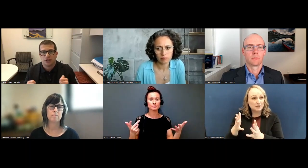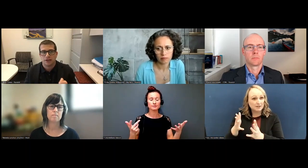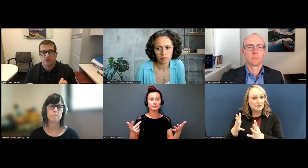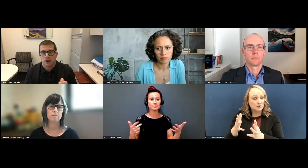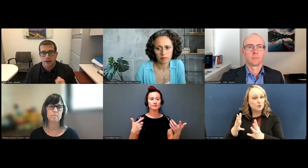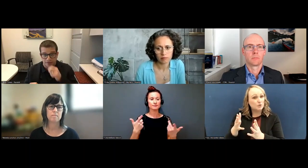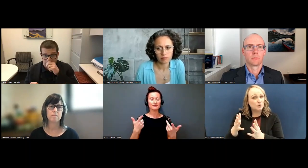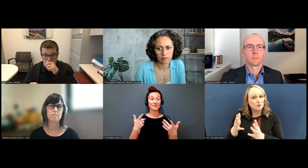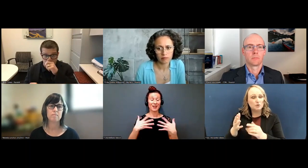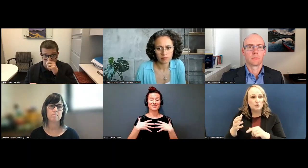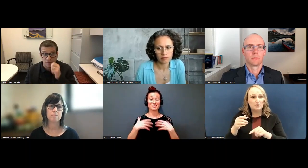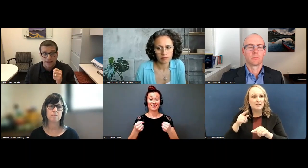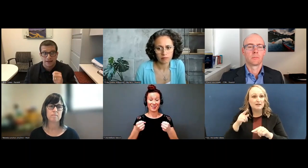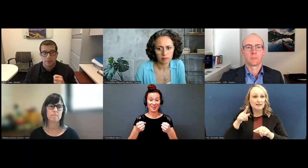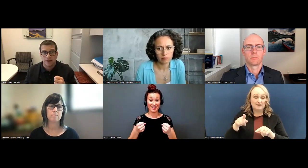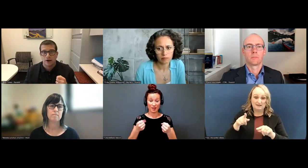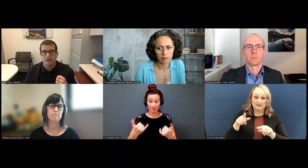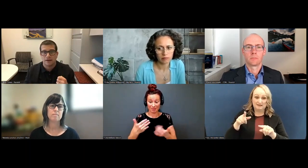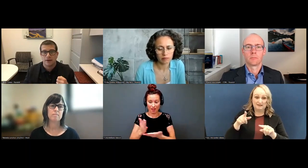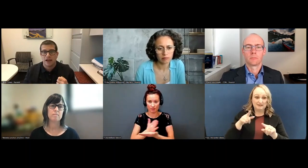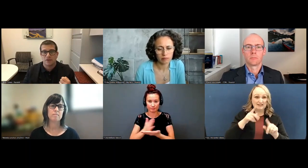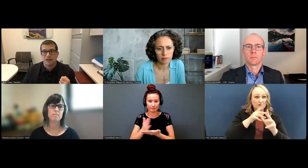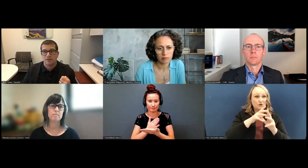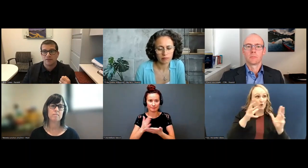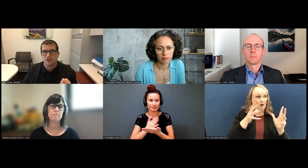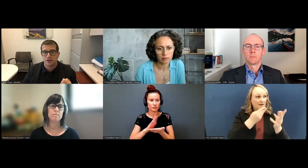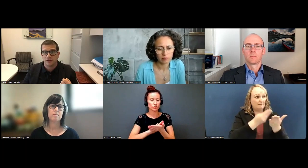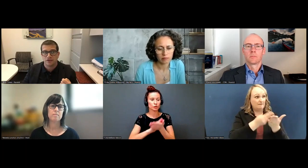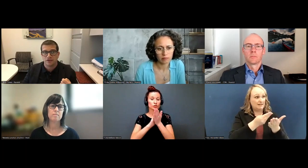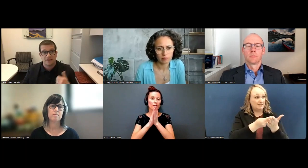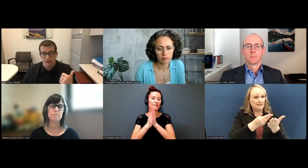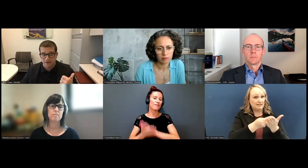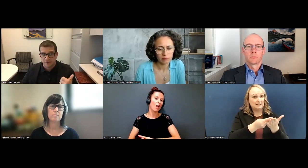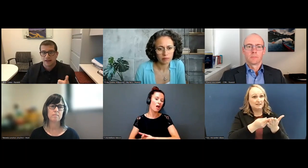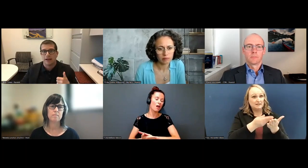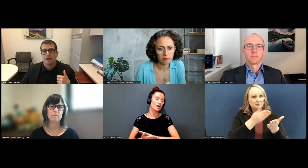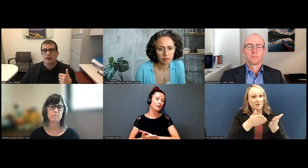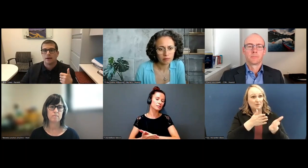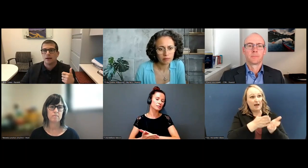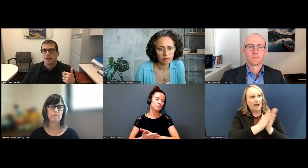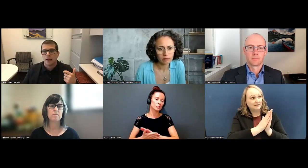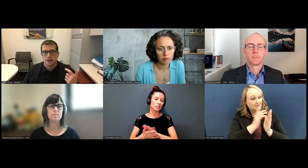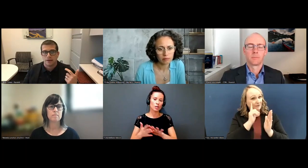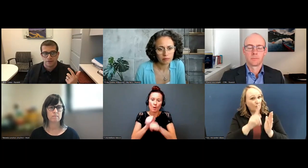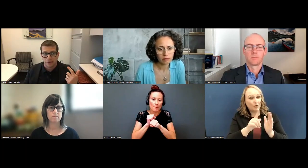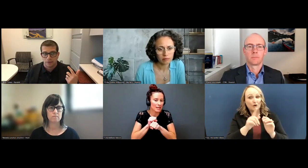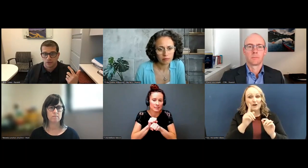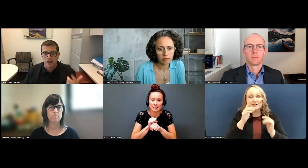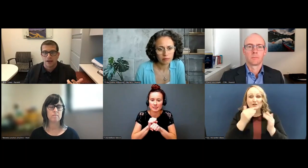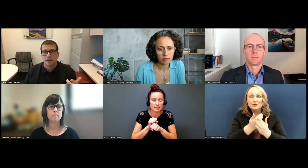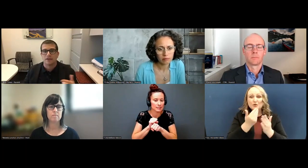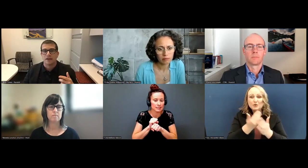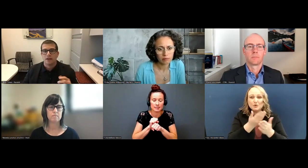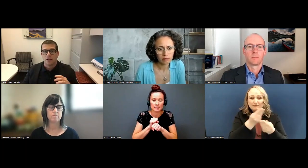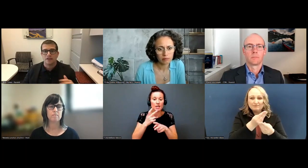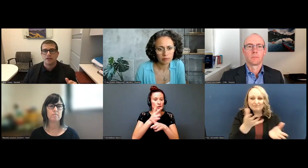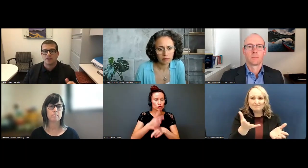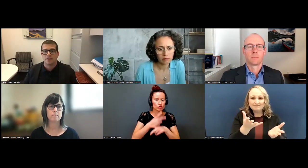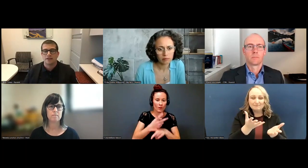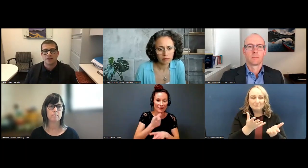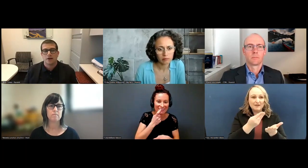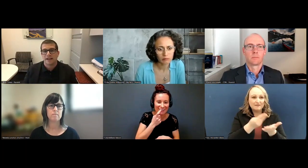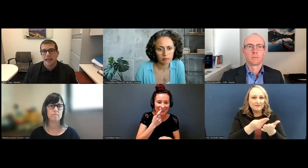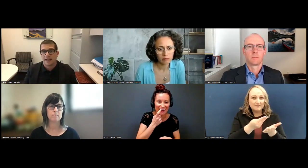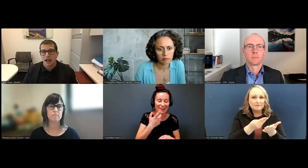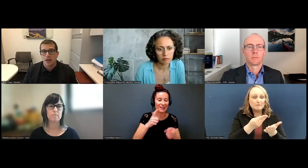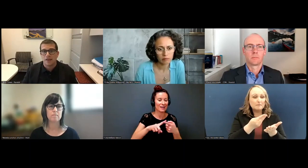are pushing to try to fund that we haven't funded traditionally: dental care, you know, drugs, lots and lots of